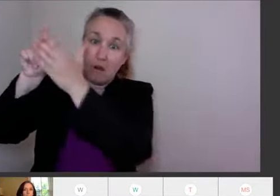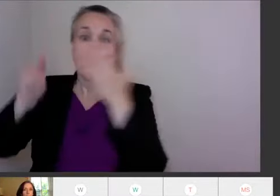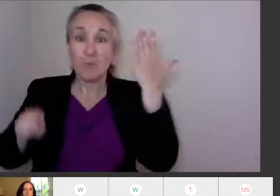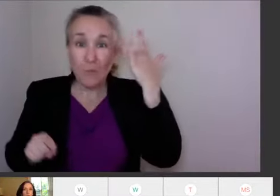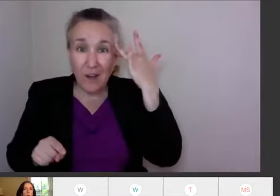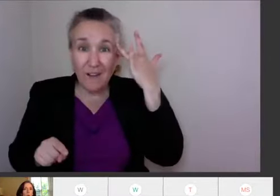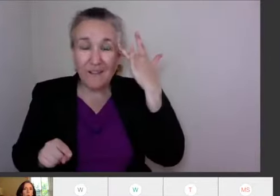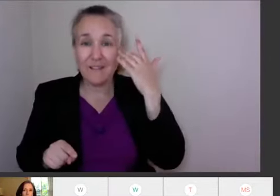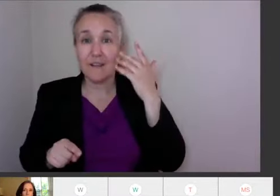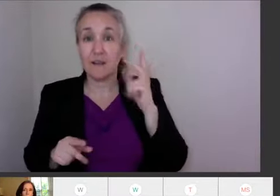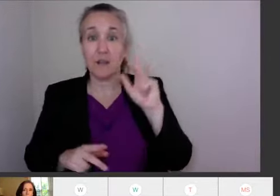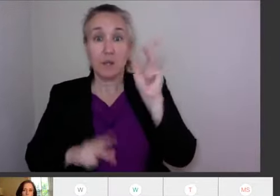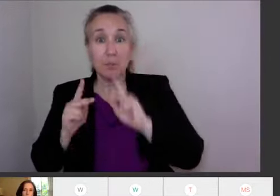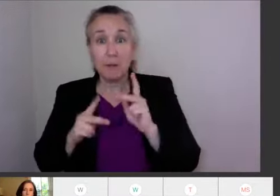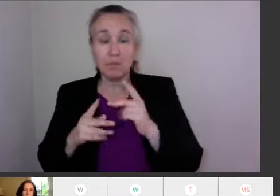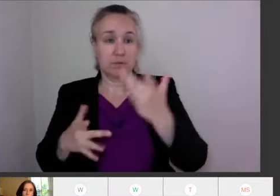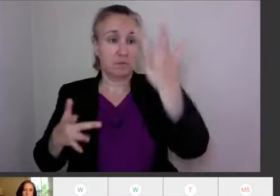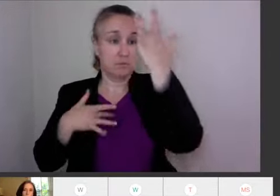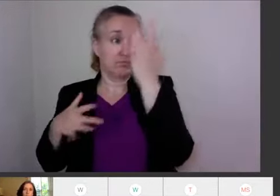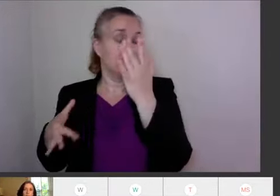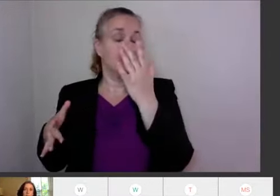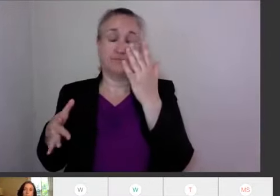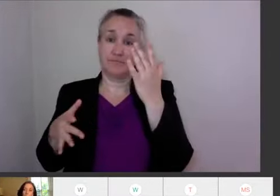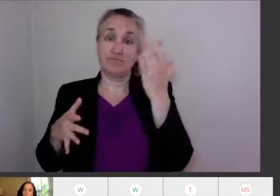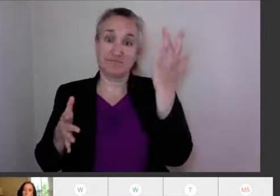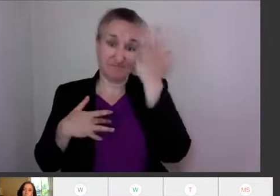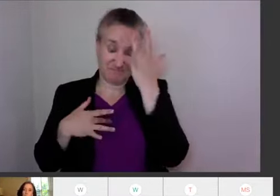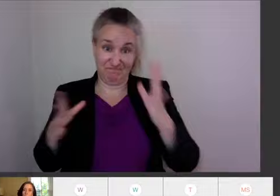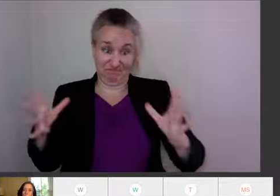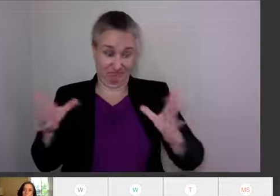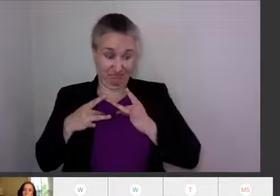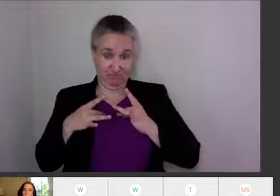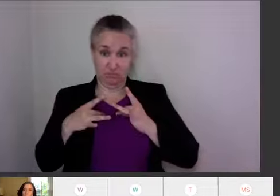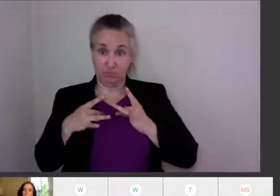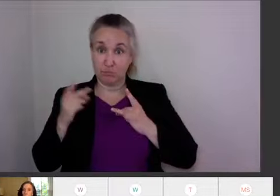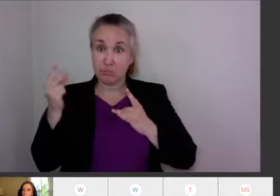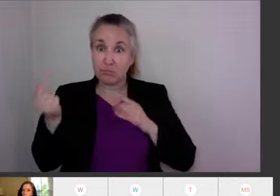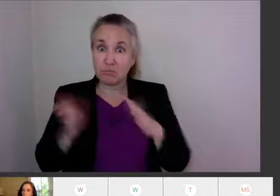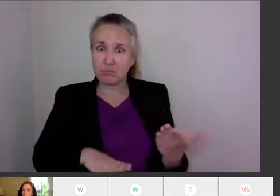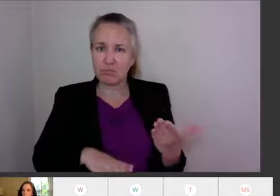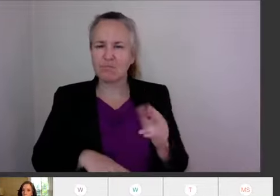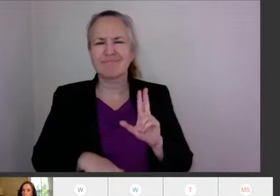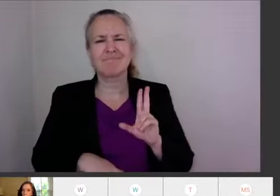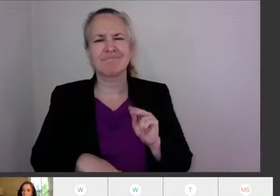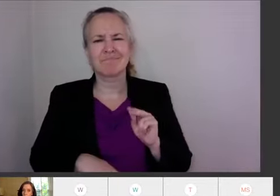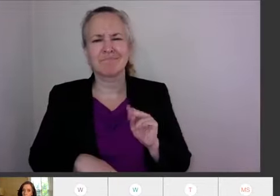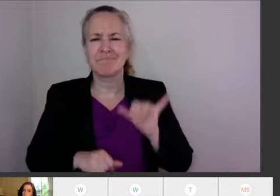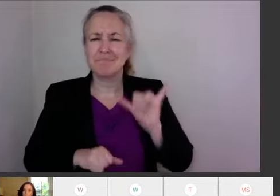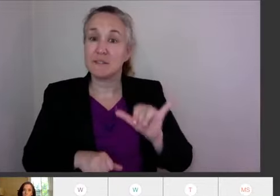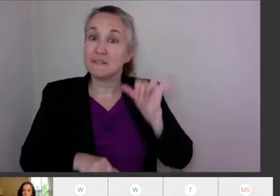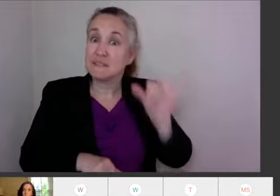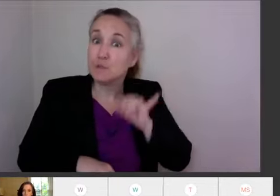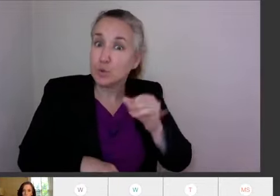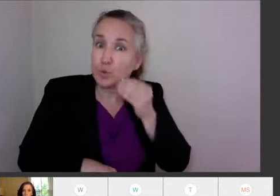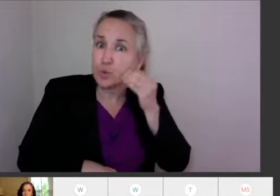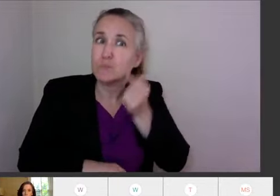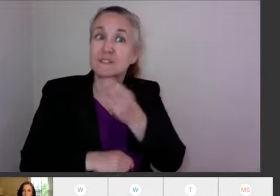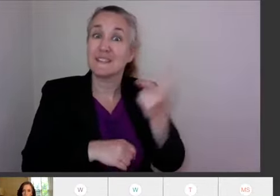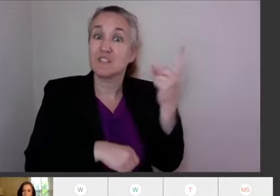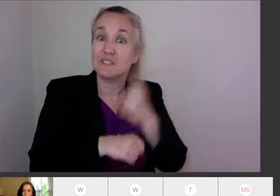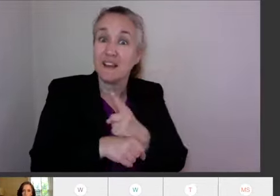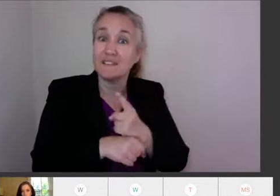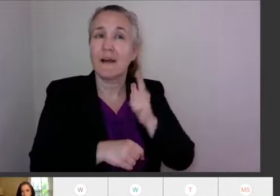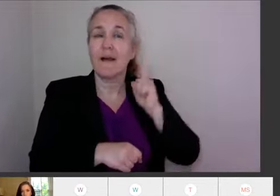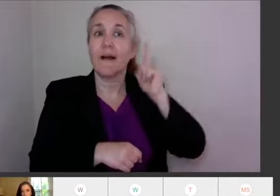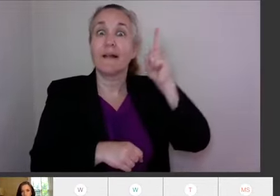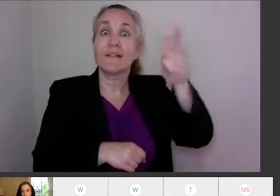pass away very quickly from this disease. They often are at home for several days and then are hospitalized